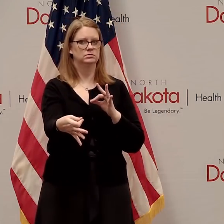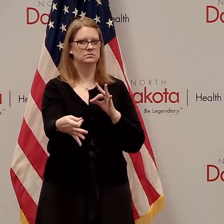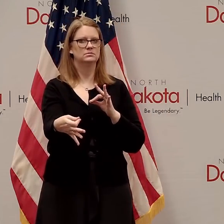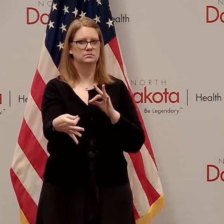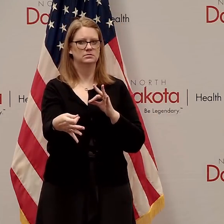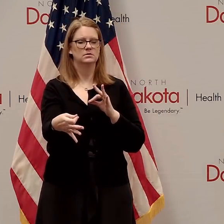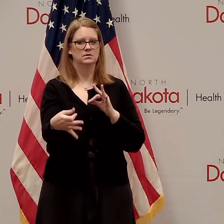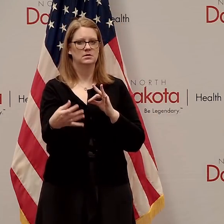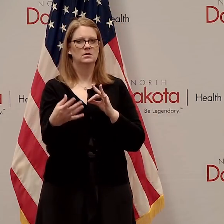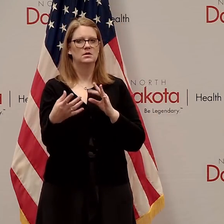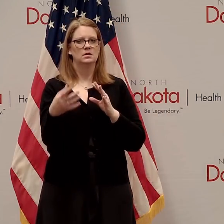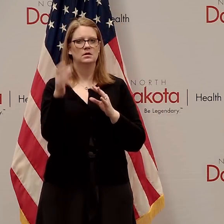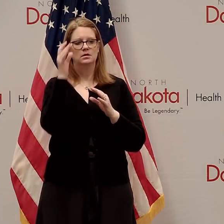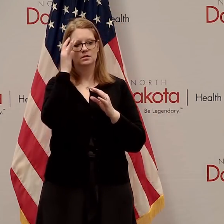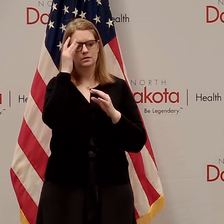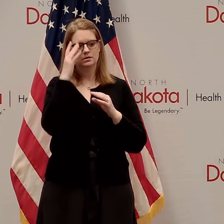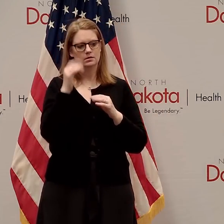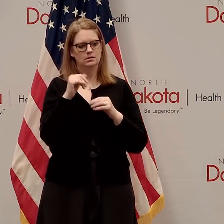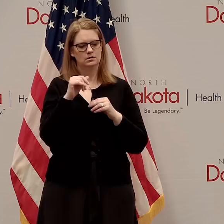that were under the